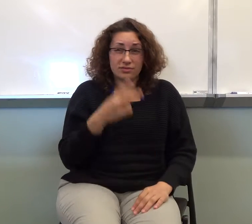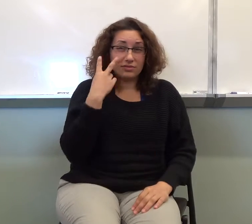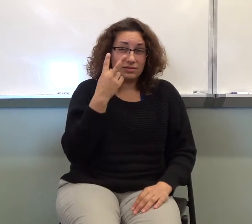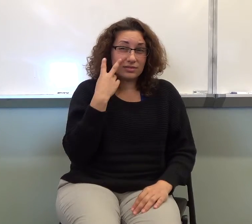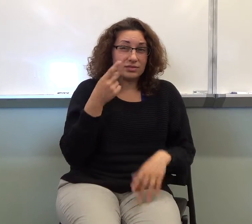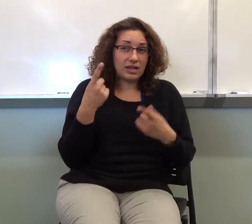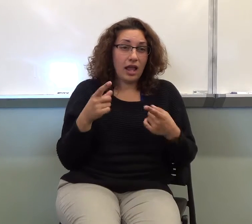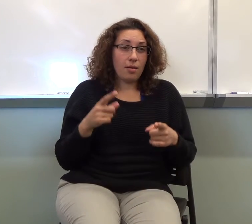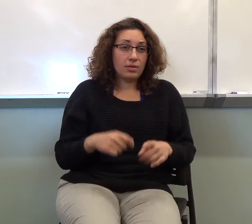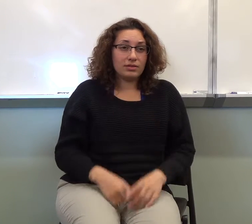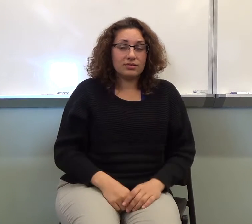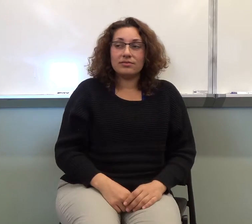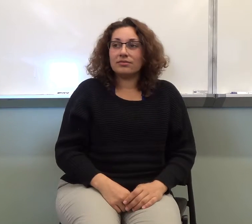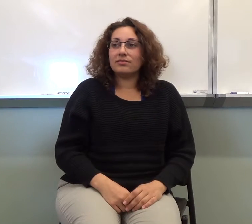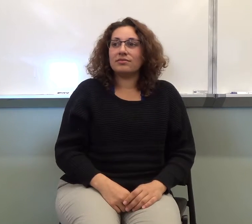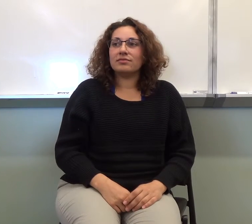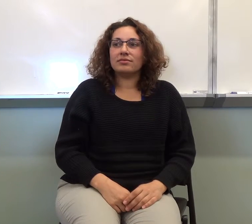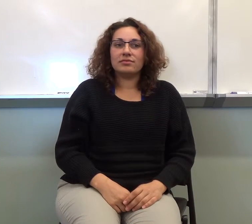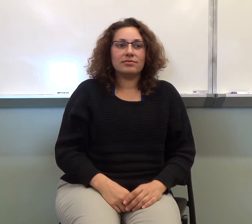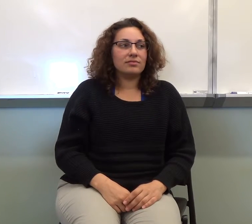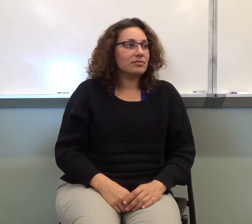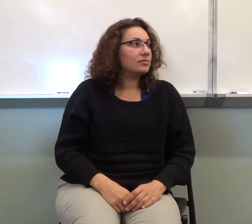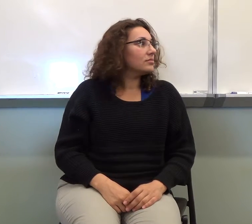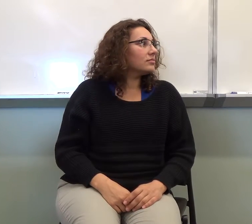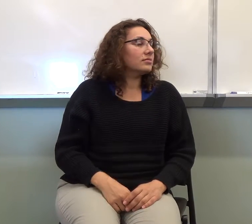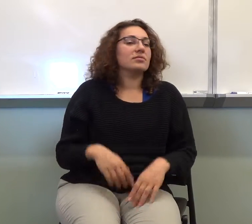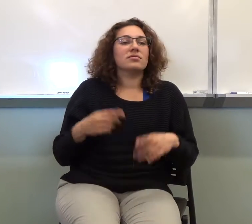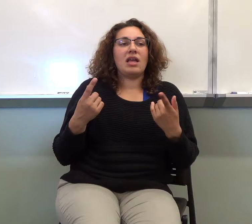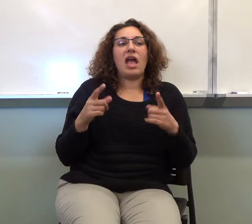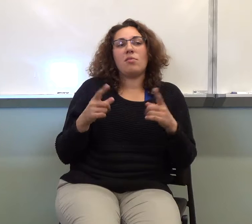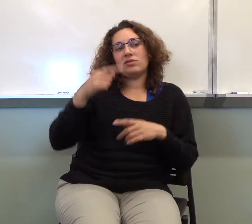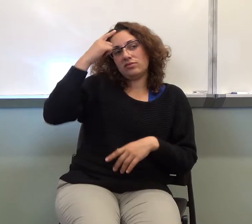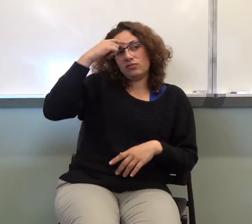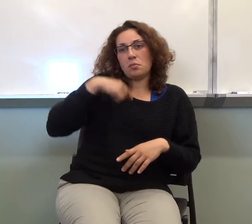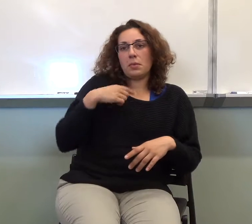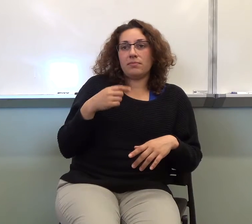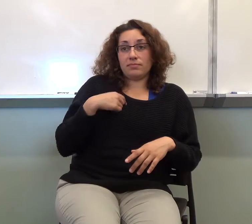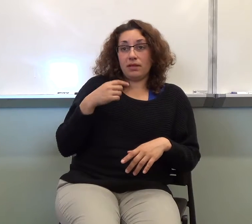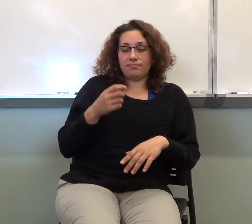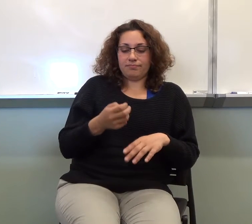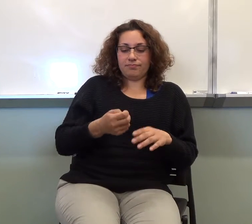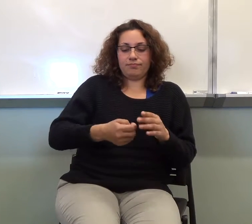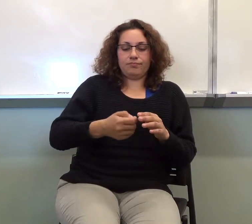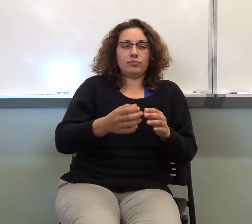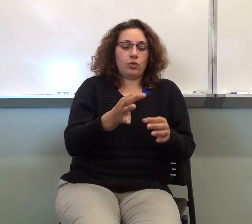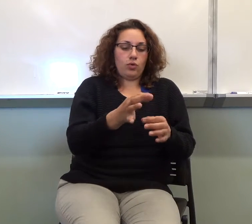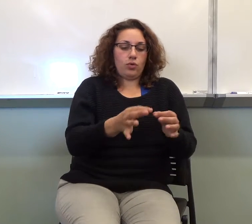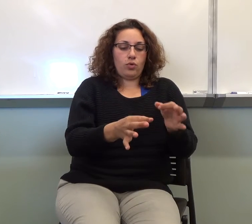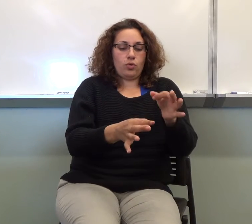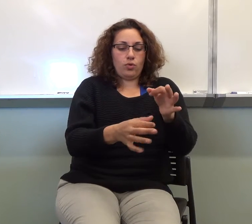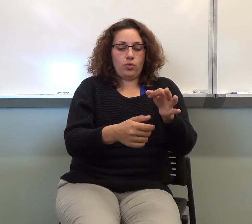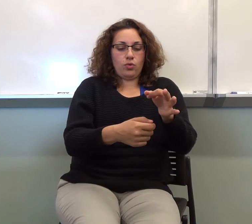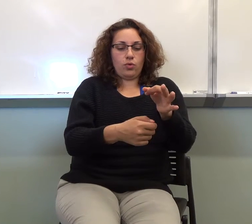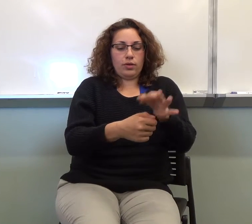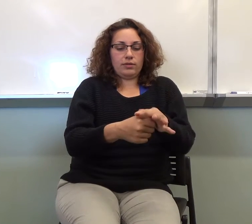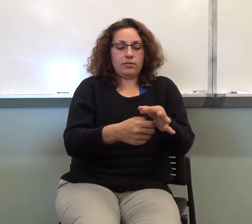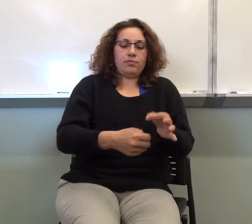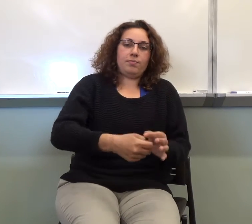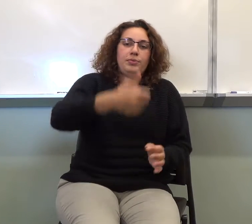to you? Nope. No? It's happened to me. And I tossed the coin and right on its edge. That's